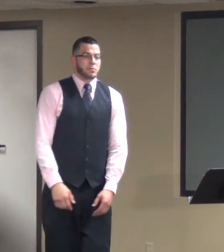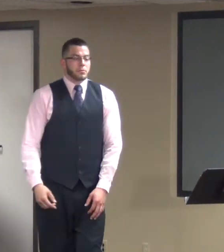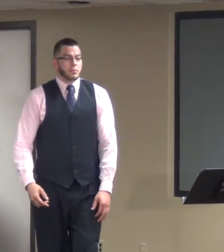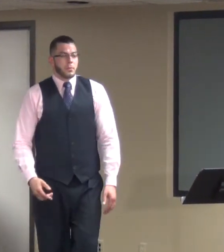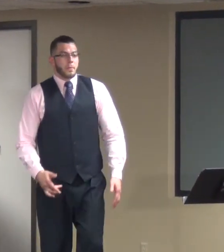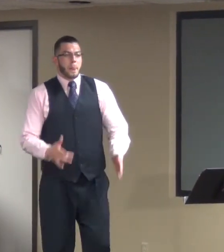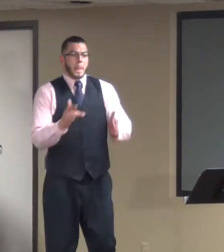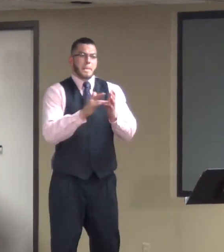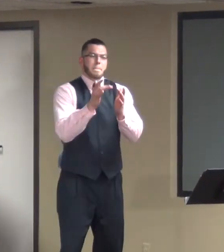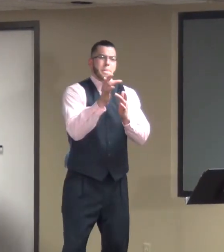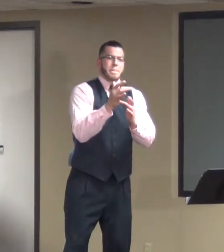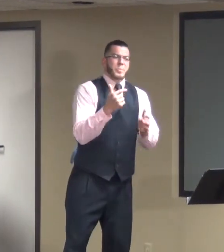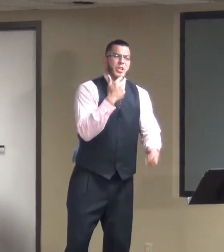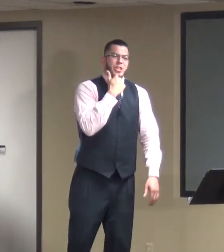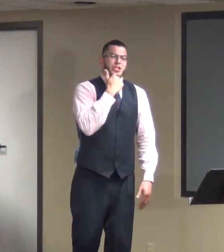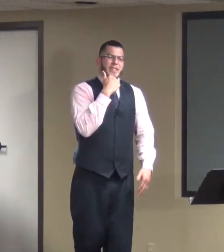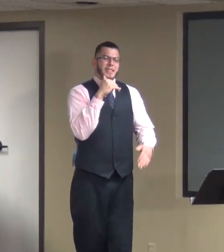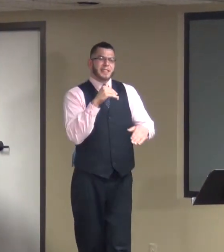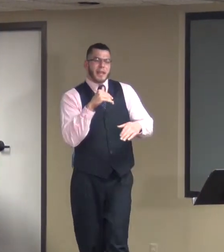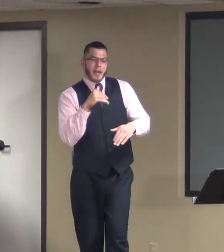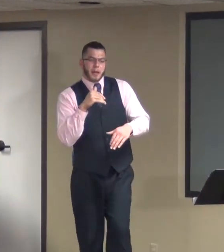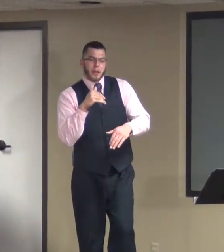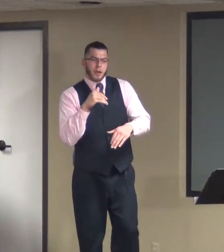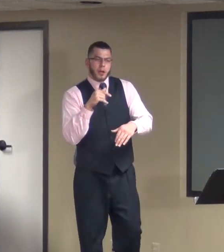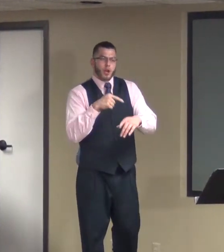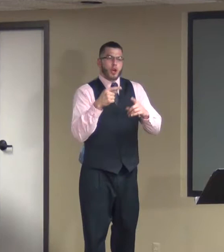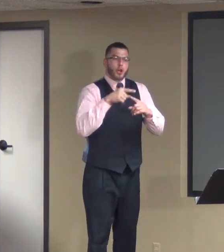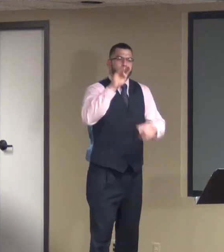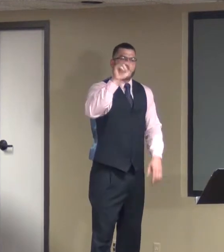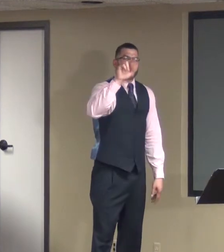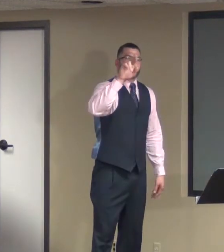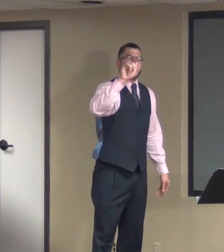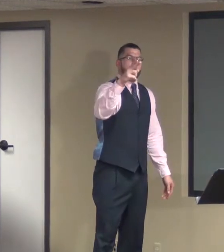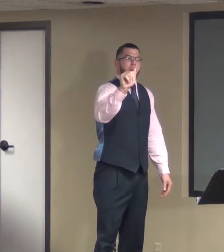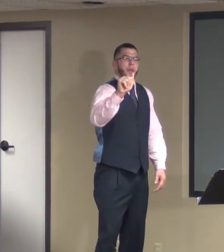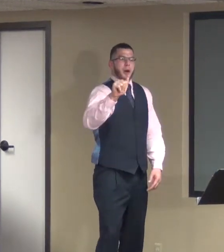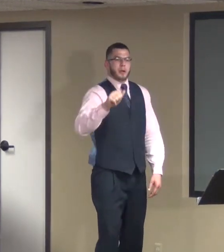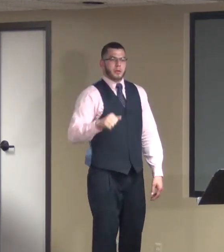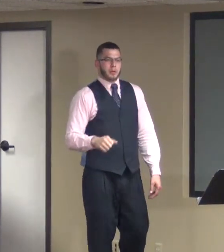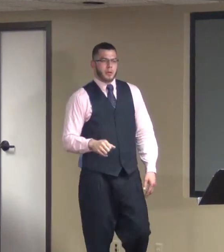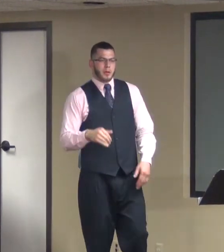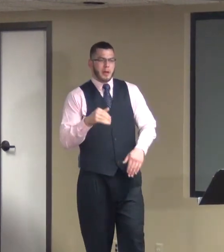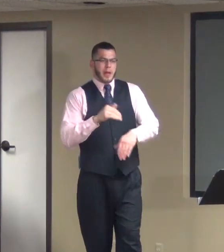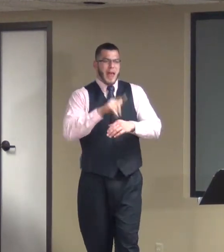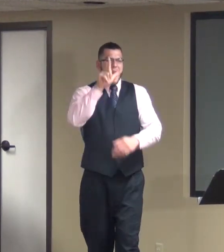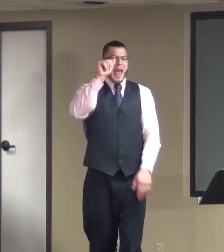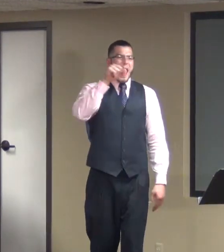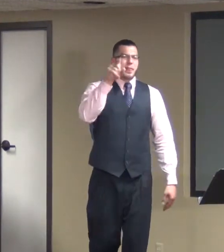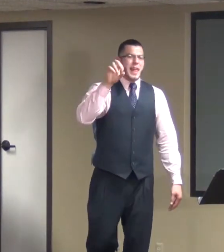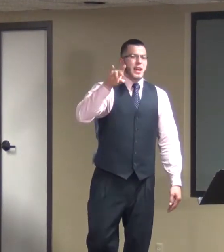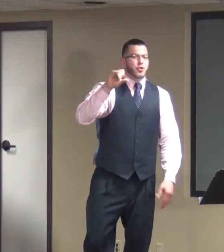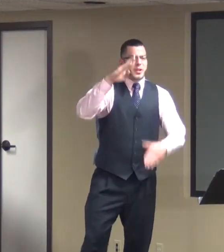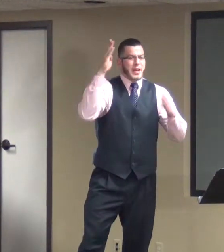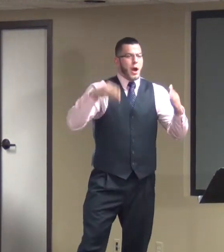Yeah. Jesus said to Martha at Lazarus'